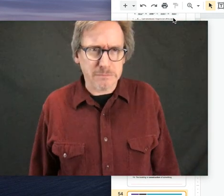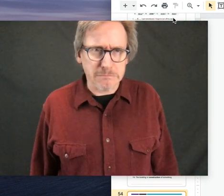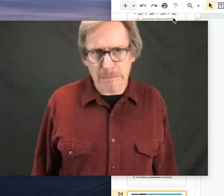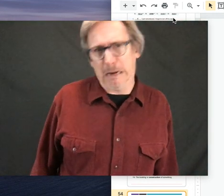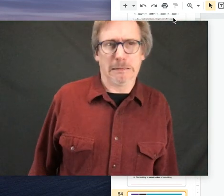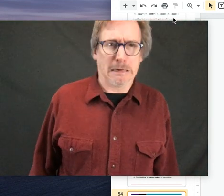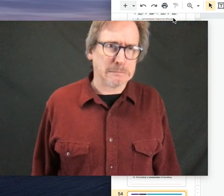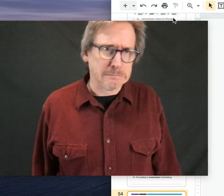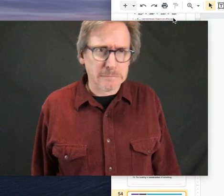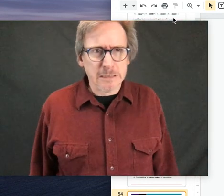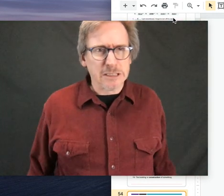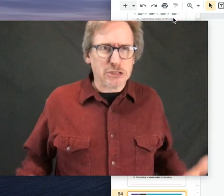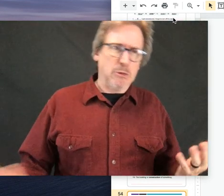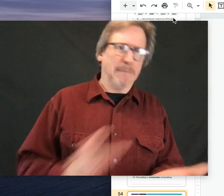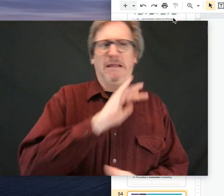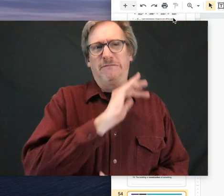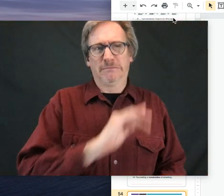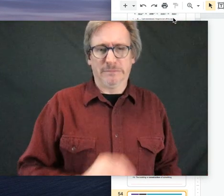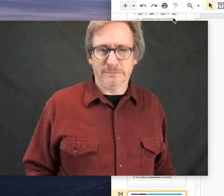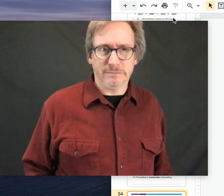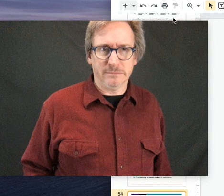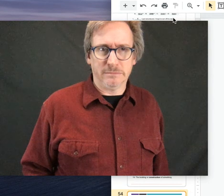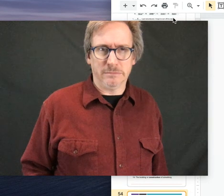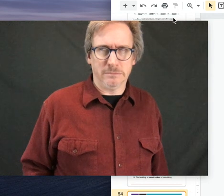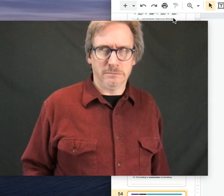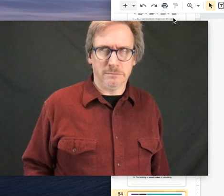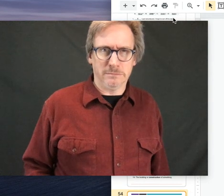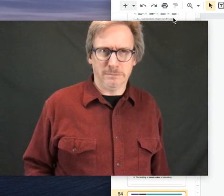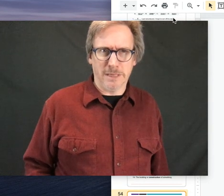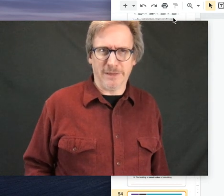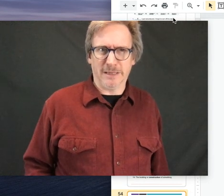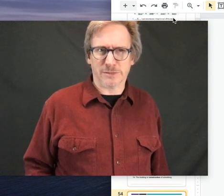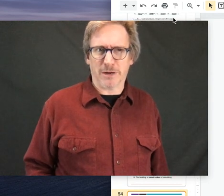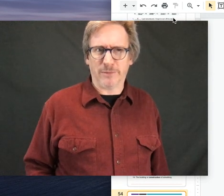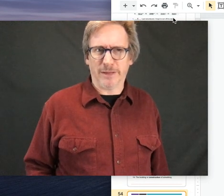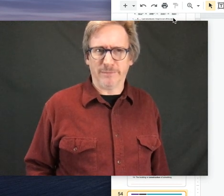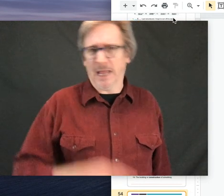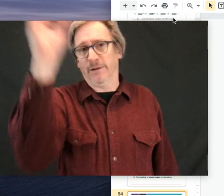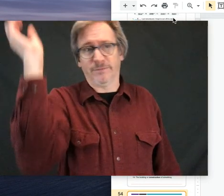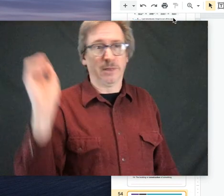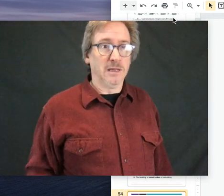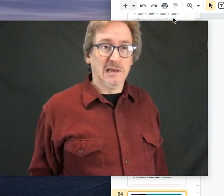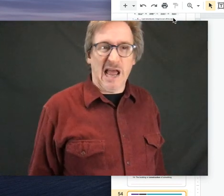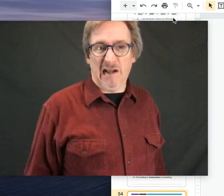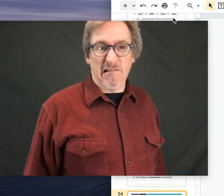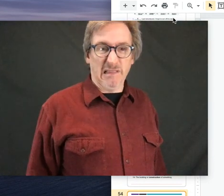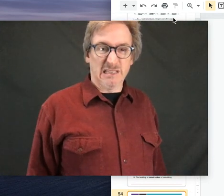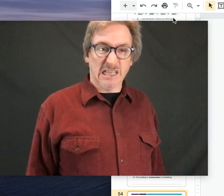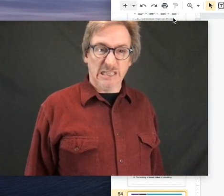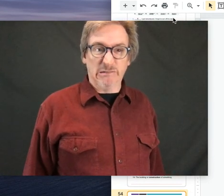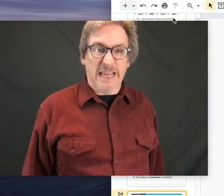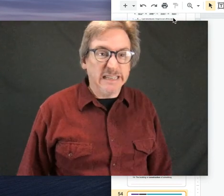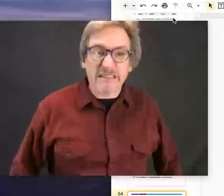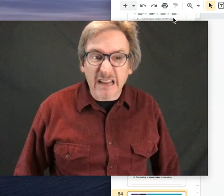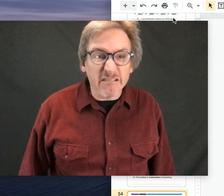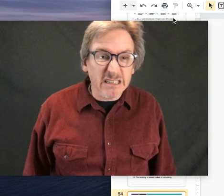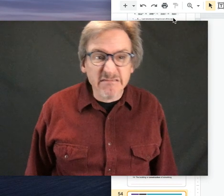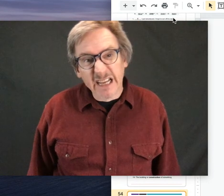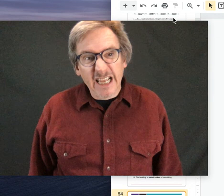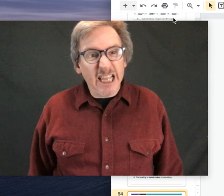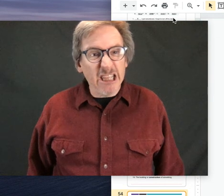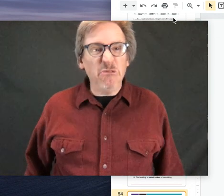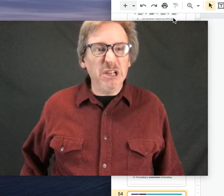them. I don't care. Swipe left. I think that's the correct way. Anyway, I don't know these things you kids are